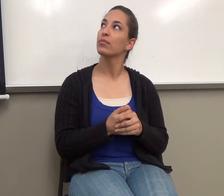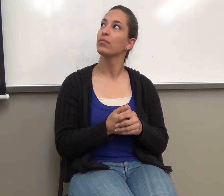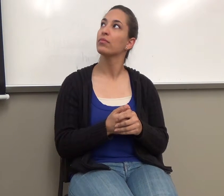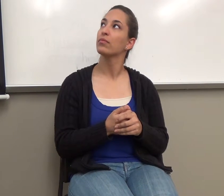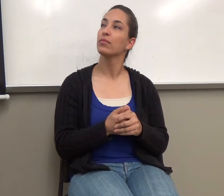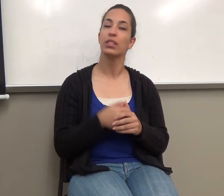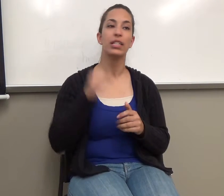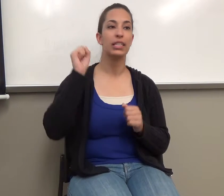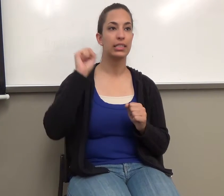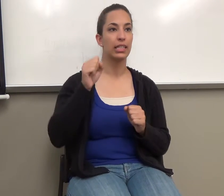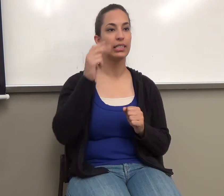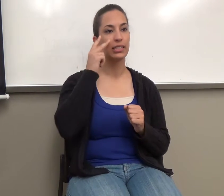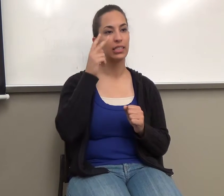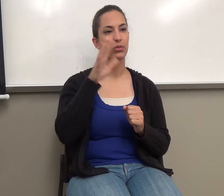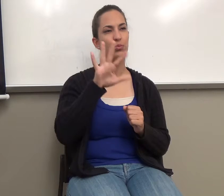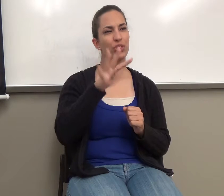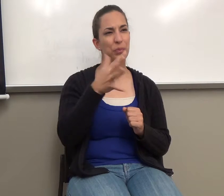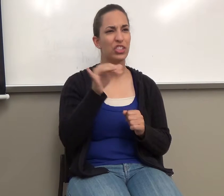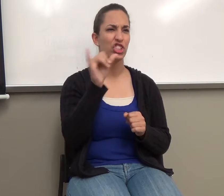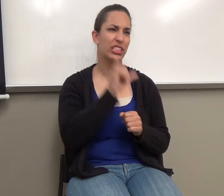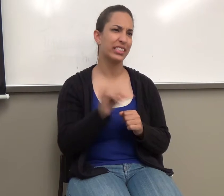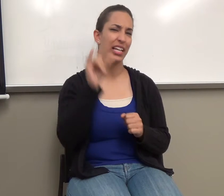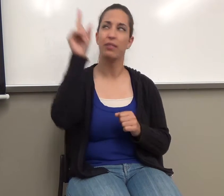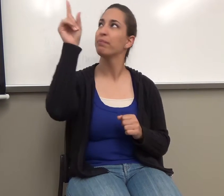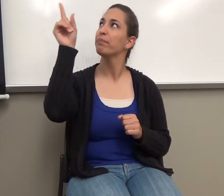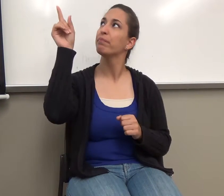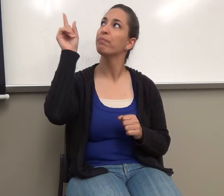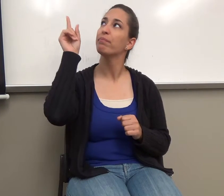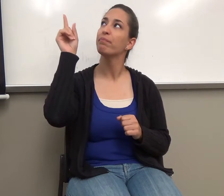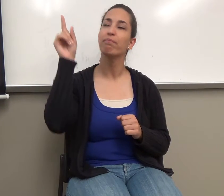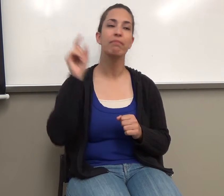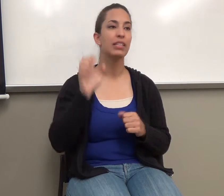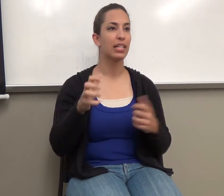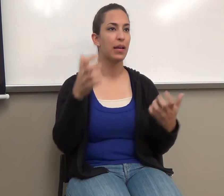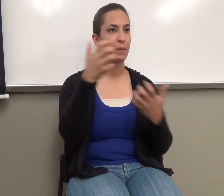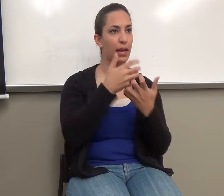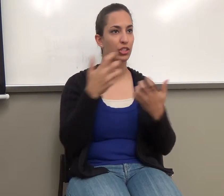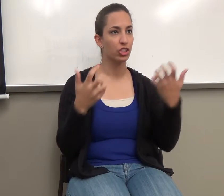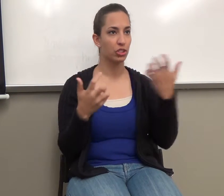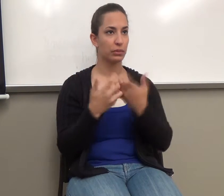they're pretty much the same thing as the current, you can match that handout to this.